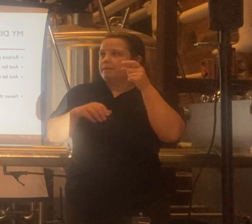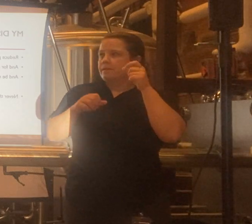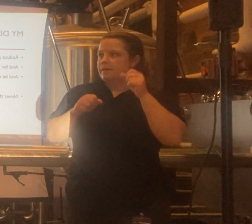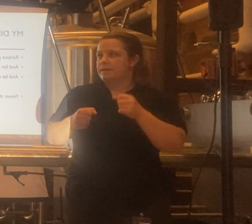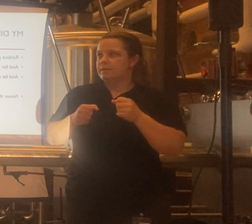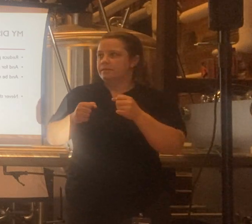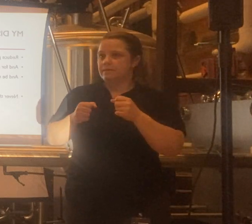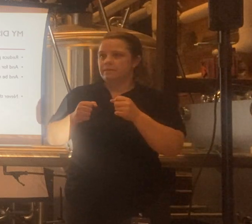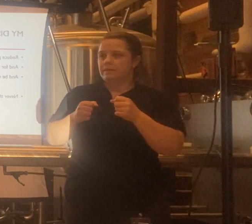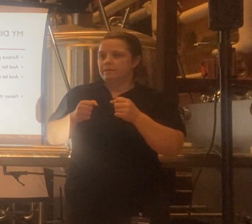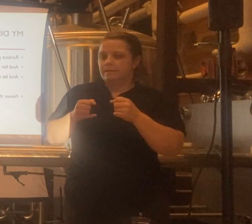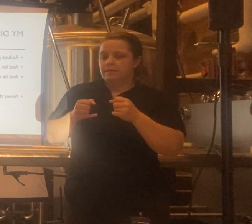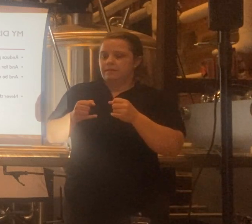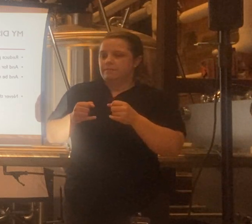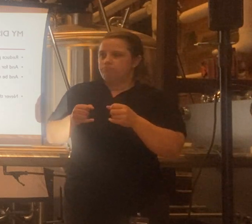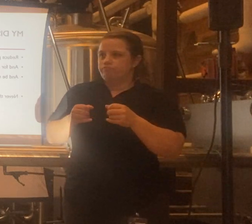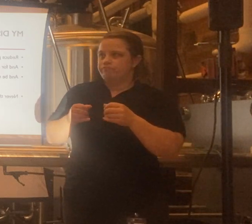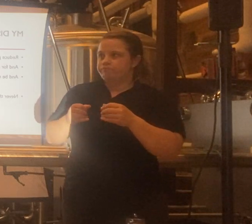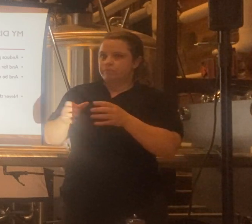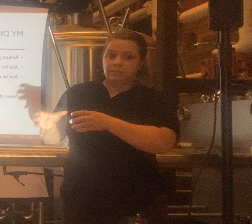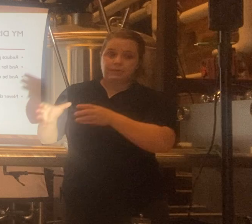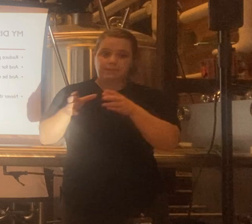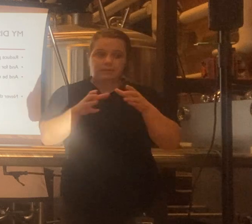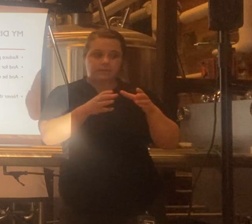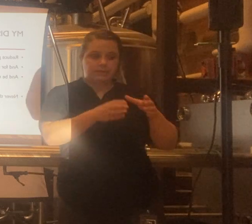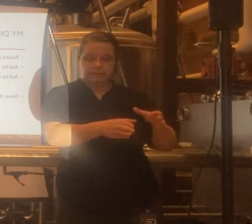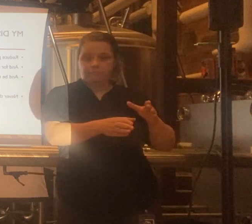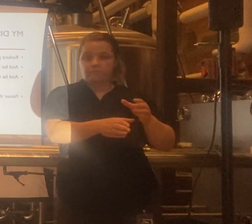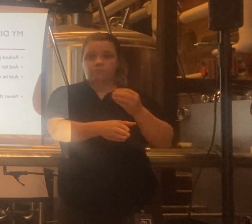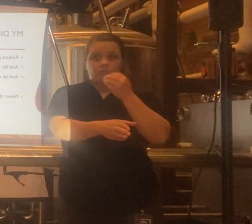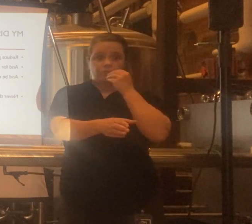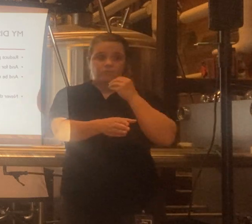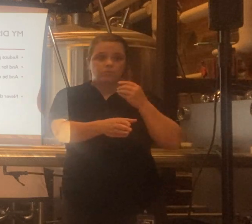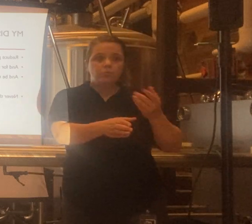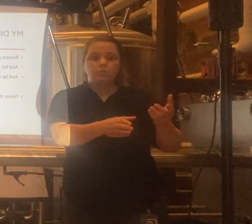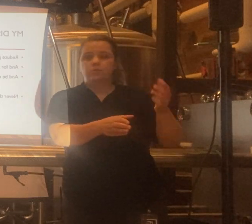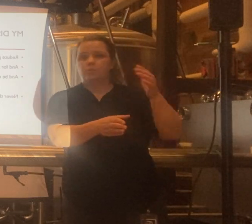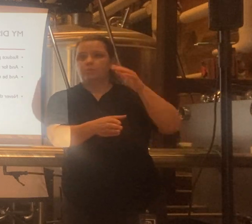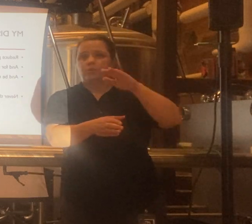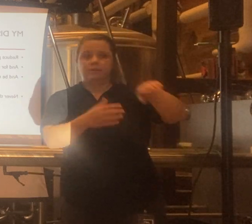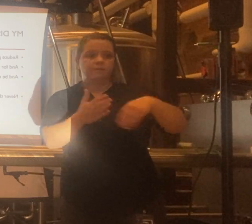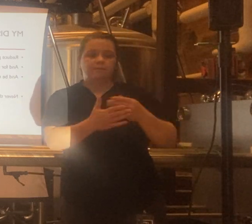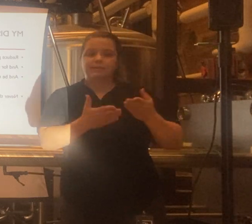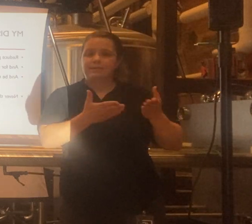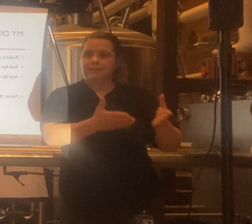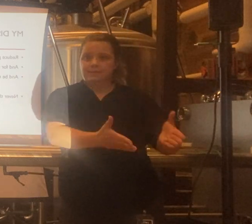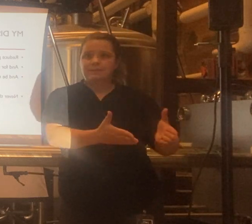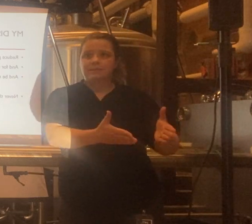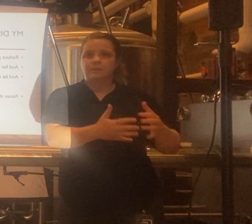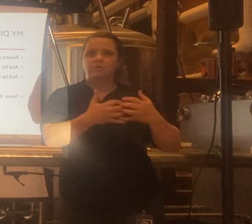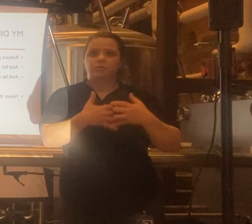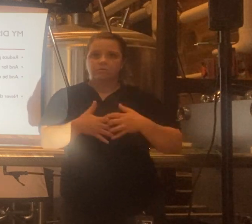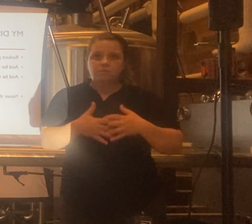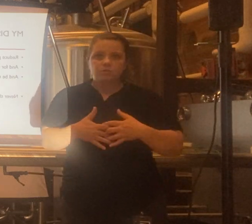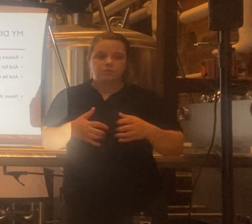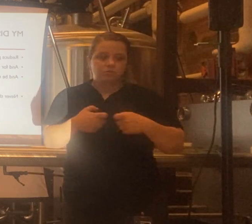food and all the stuff in the trailer. It's alarmed. I can alarm it. And leave it in there and not carry it in. And it will run all night, no problem. And then when I drive down the road, it charges